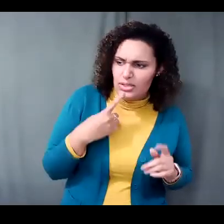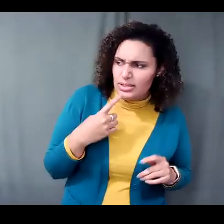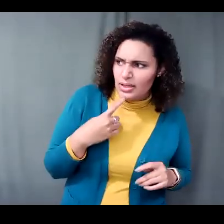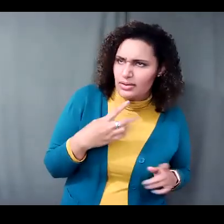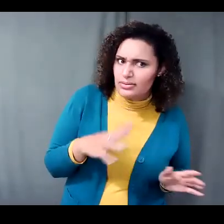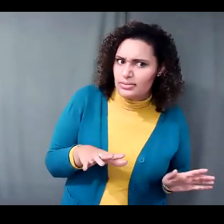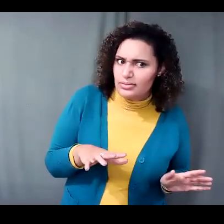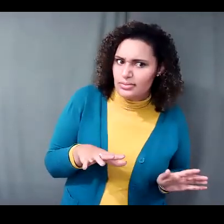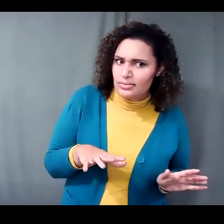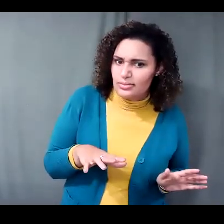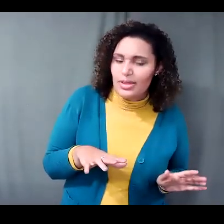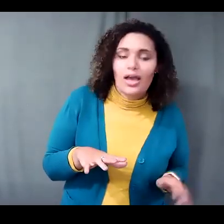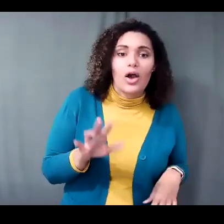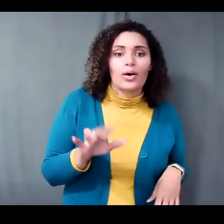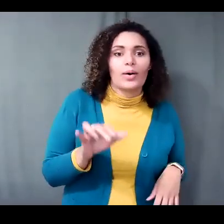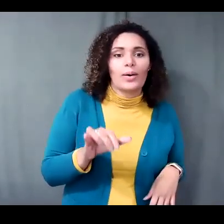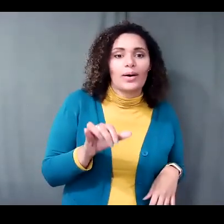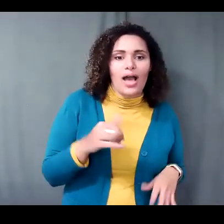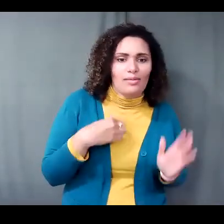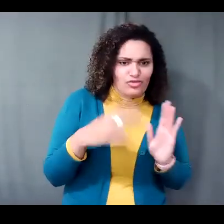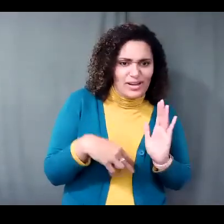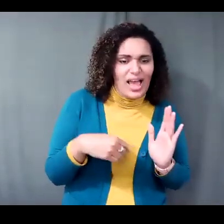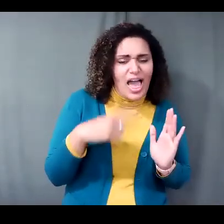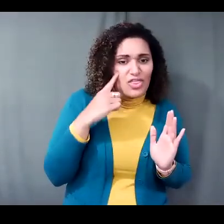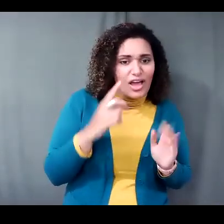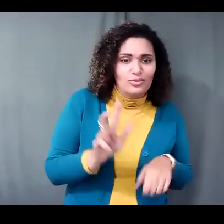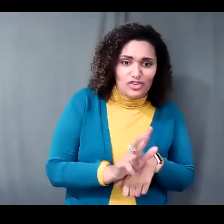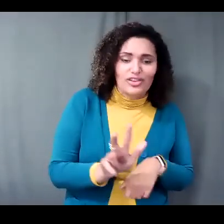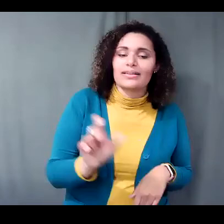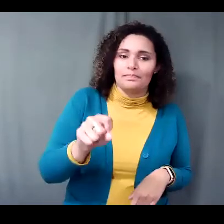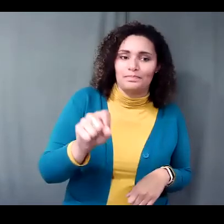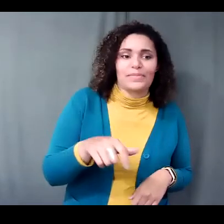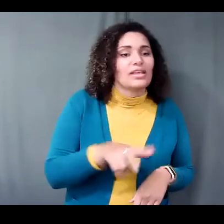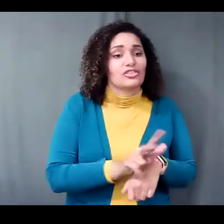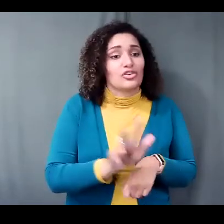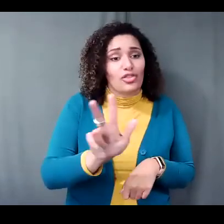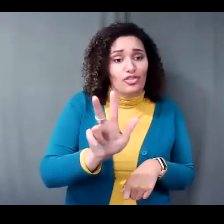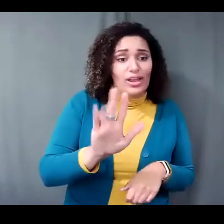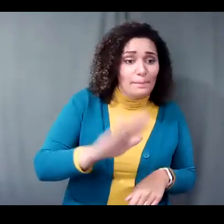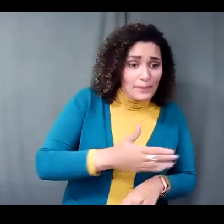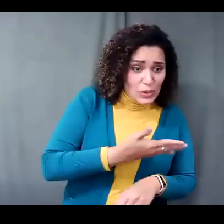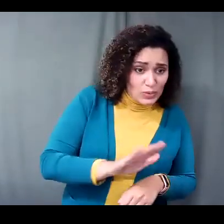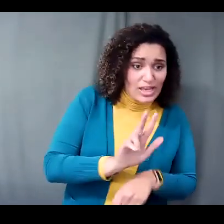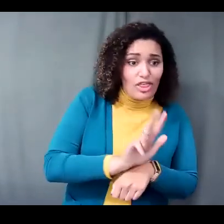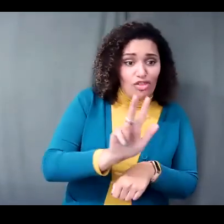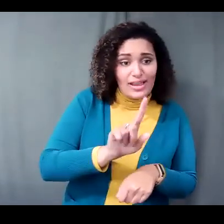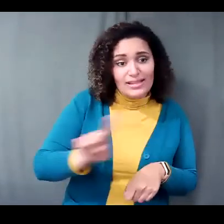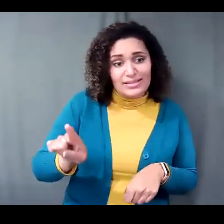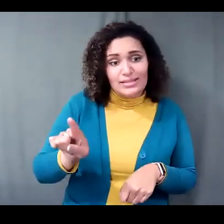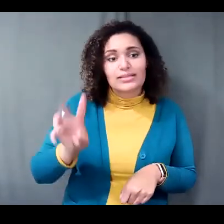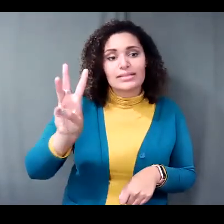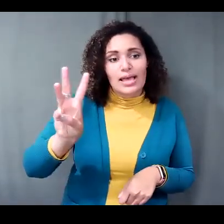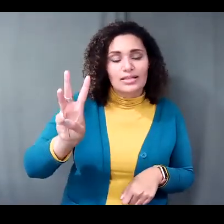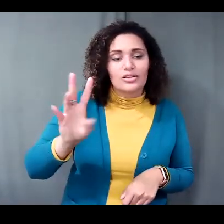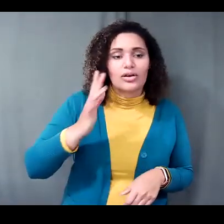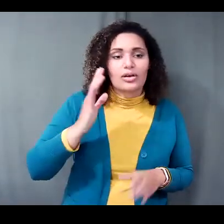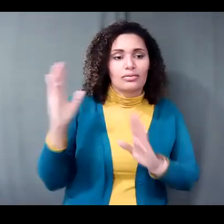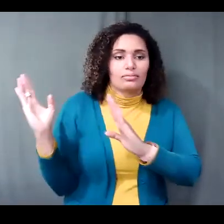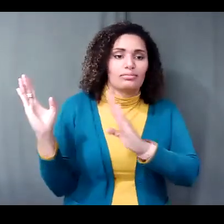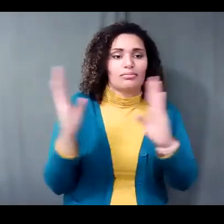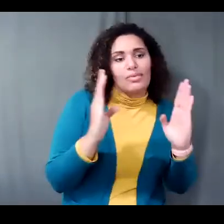horizontally. Never heard that. That's new to me. Yeah, I don't know. Stumped us with a subject in which Sarah and Ed do not have an